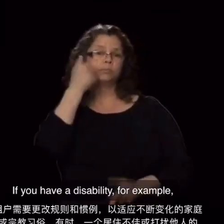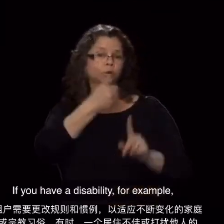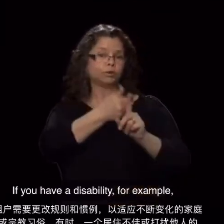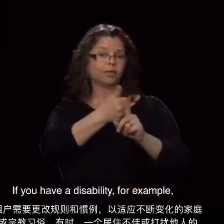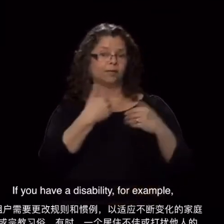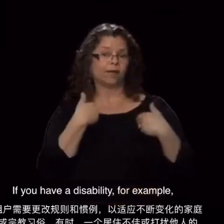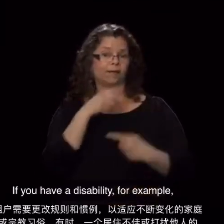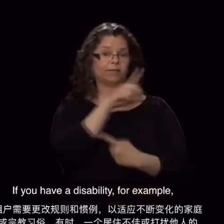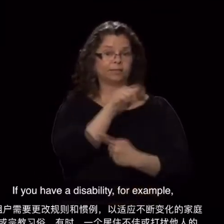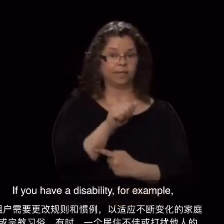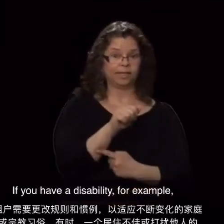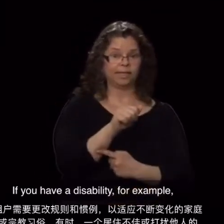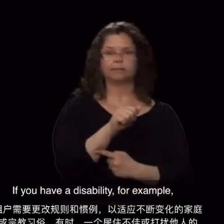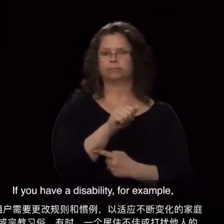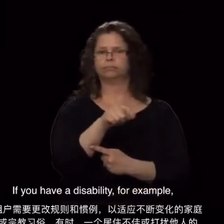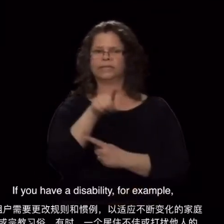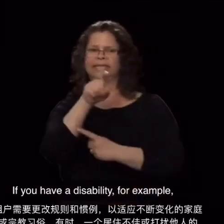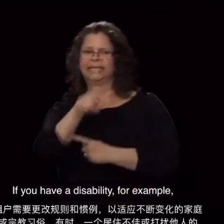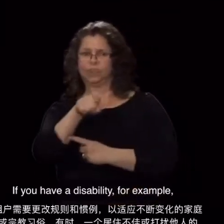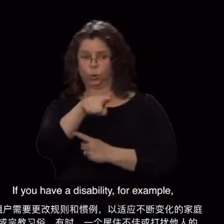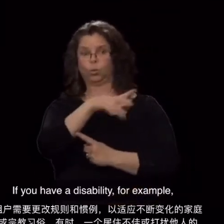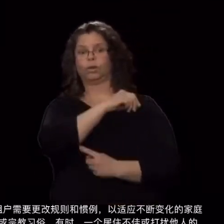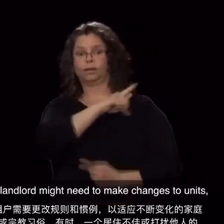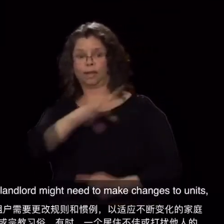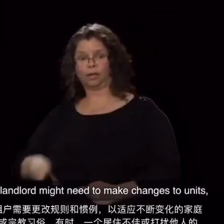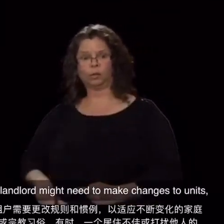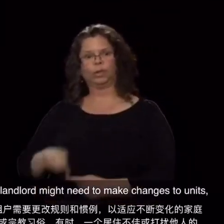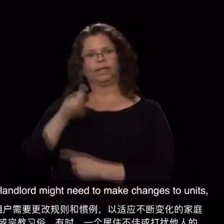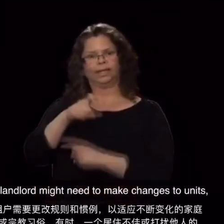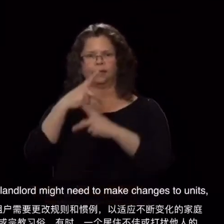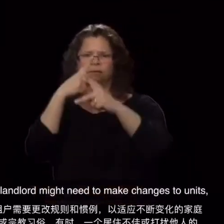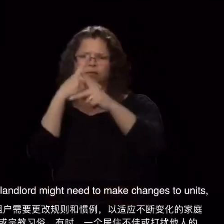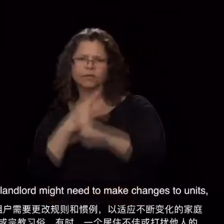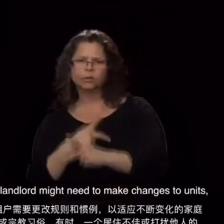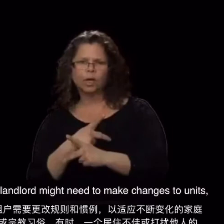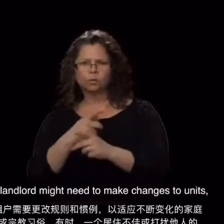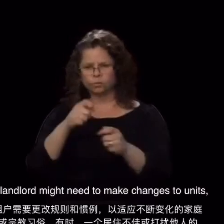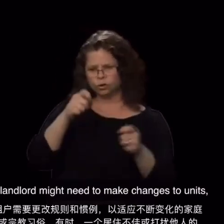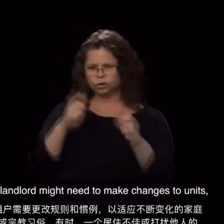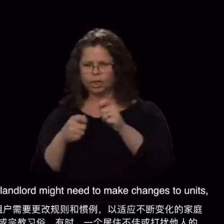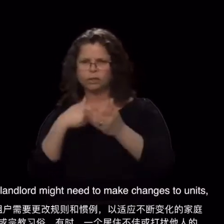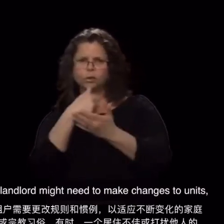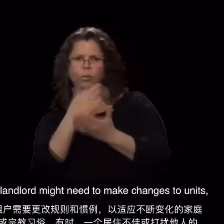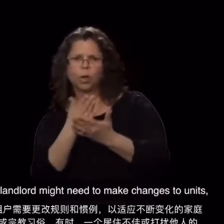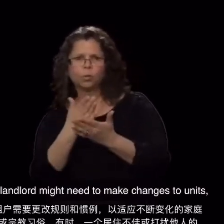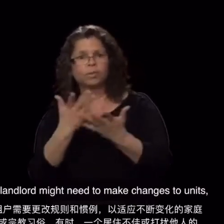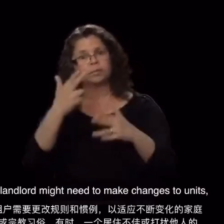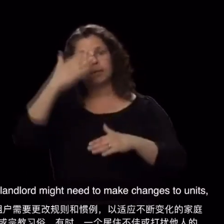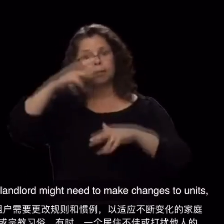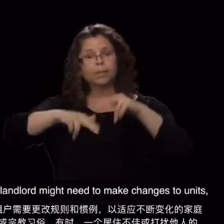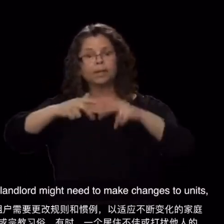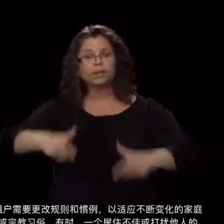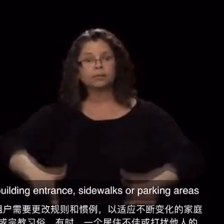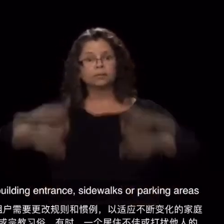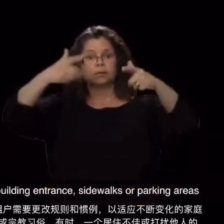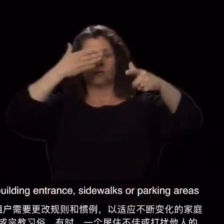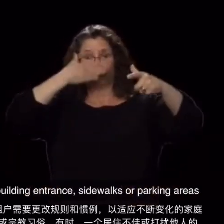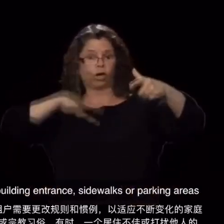If you have a disability, for example, your landlord might need to make changes to units, a